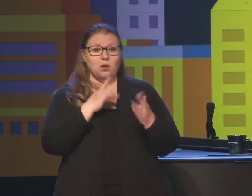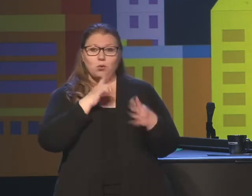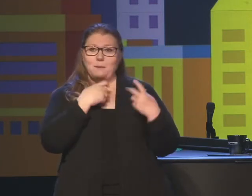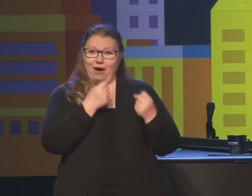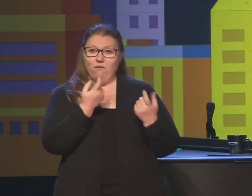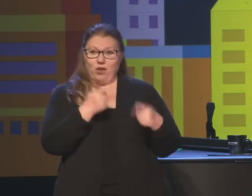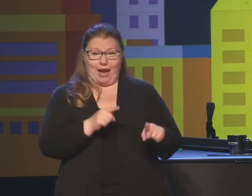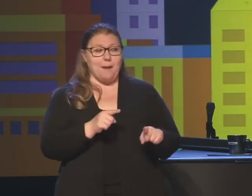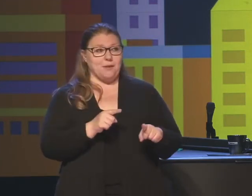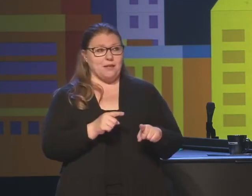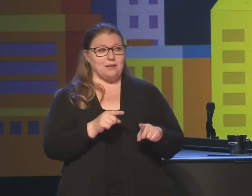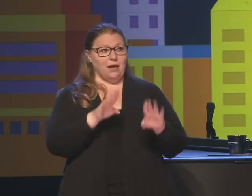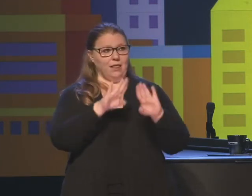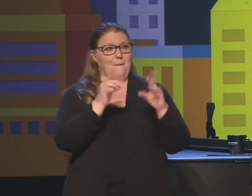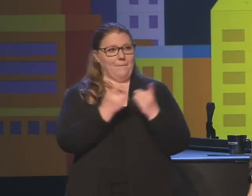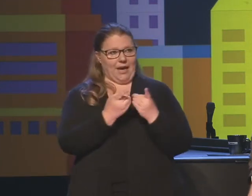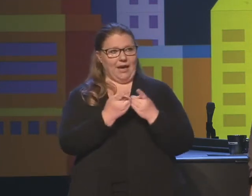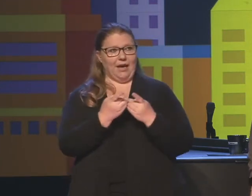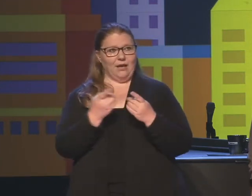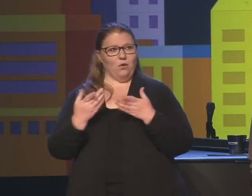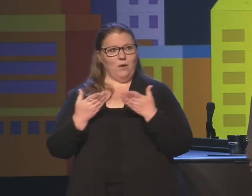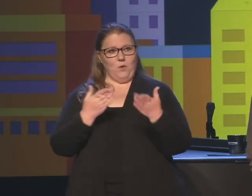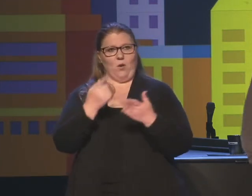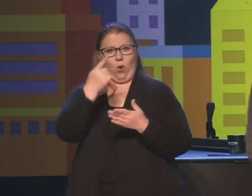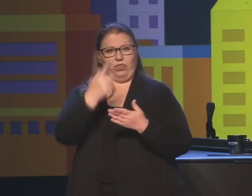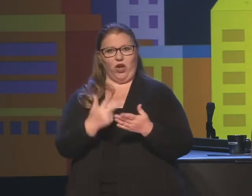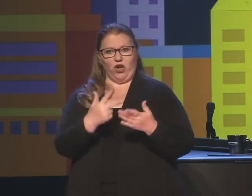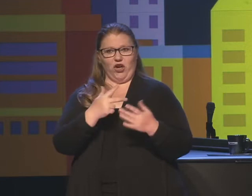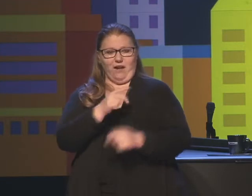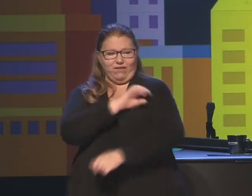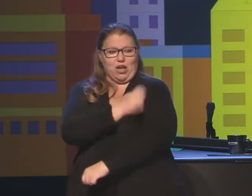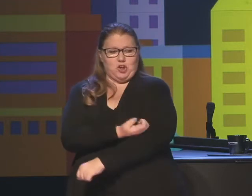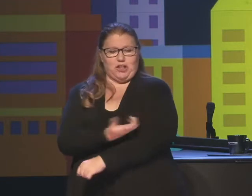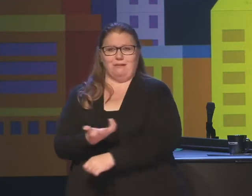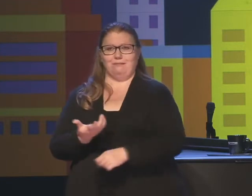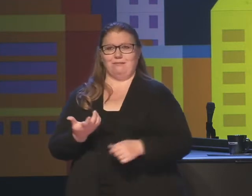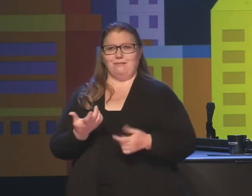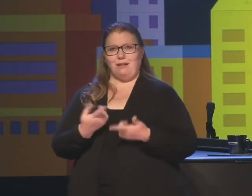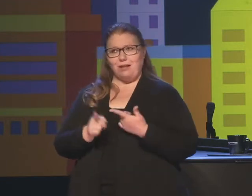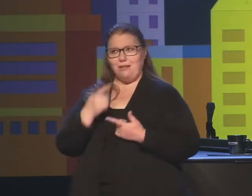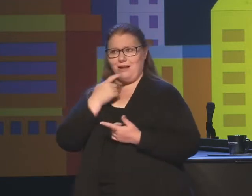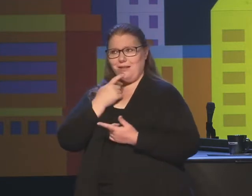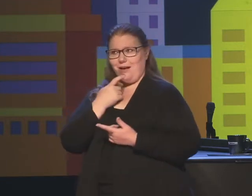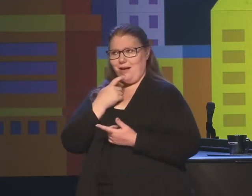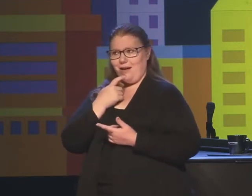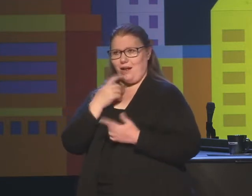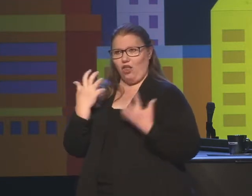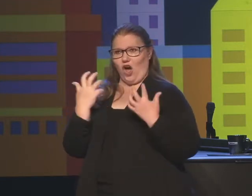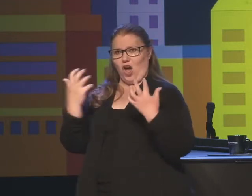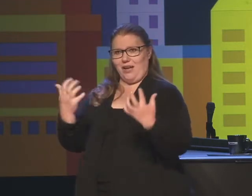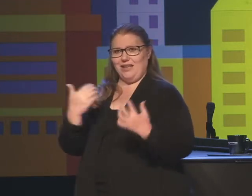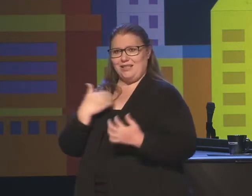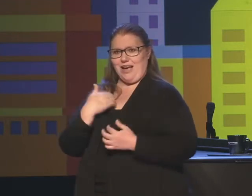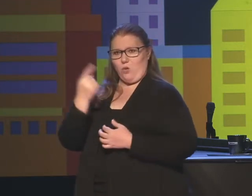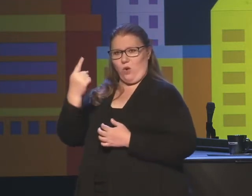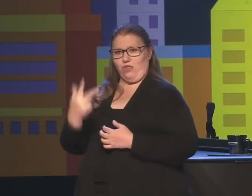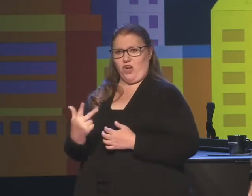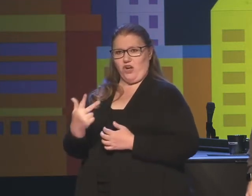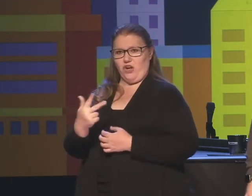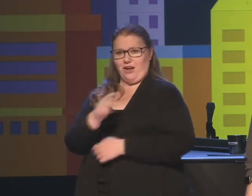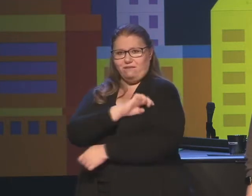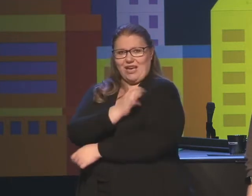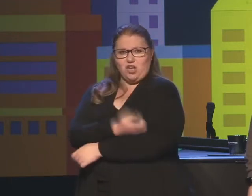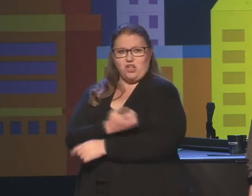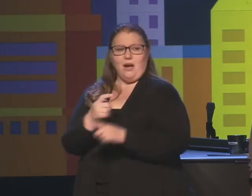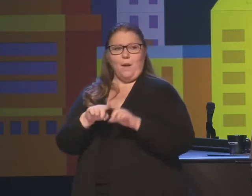that happens. Like the band was going to bring one-third of the energy. That's what he said. And then they said, the audience was going to bring the other third of the night.